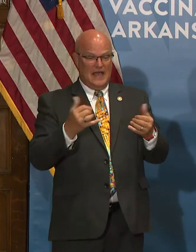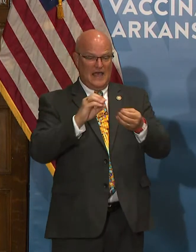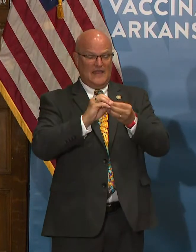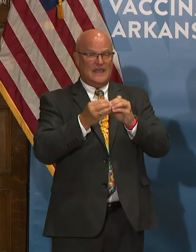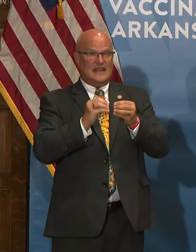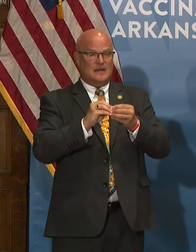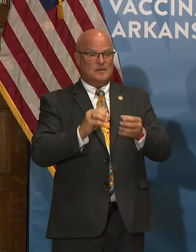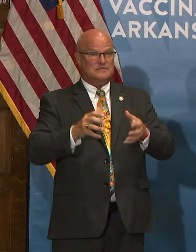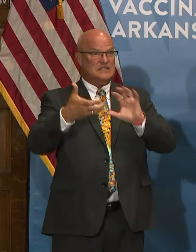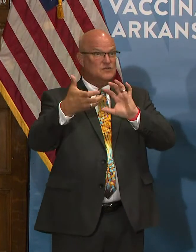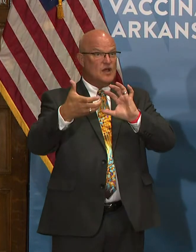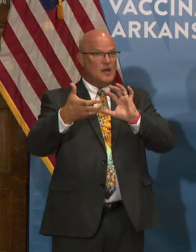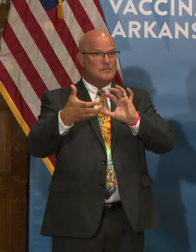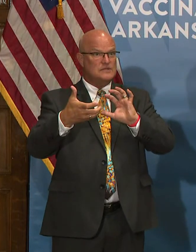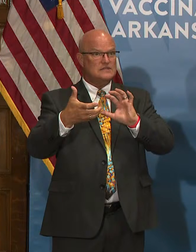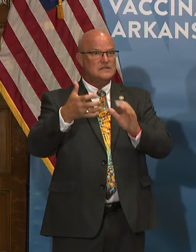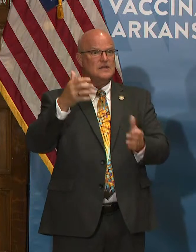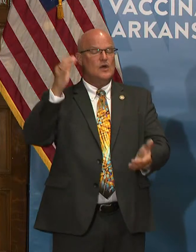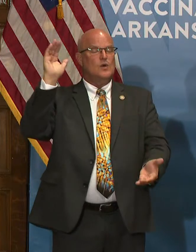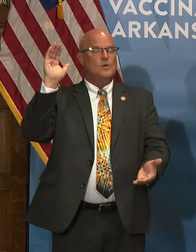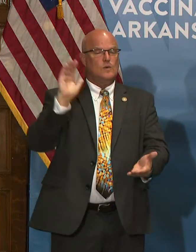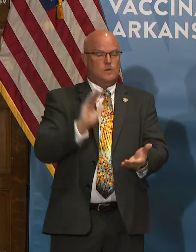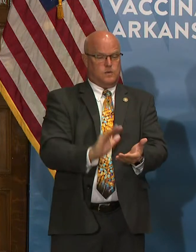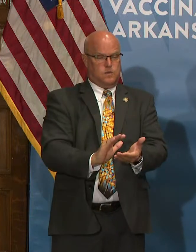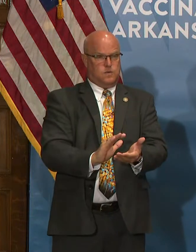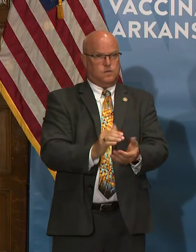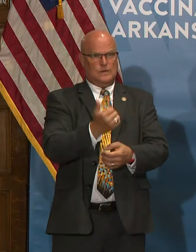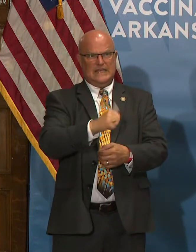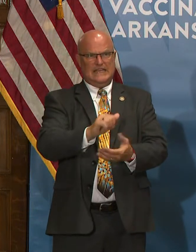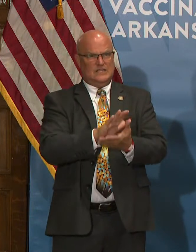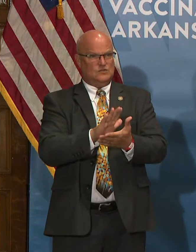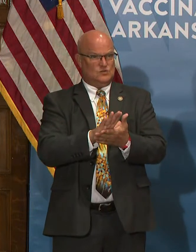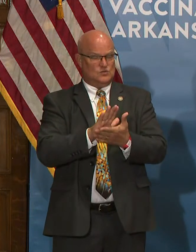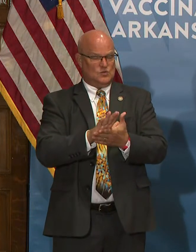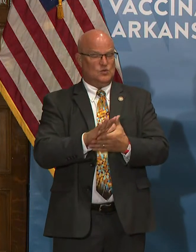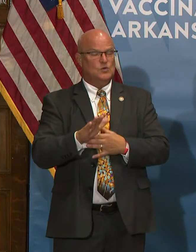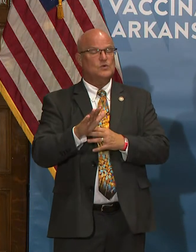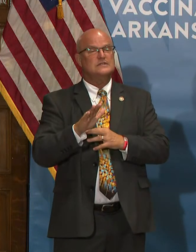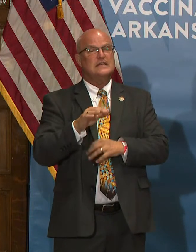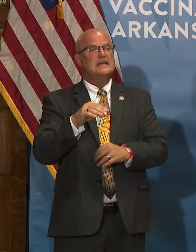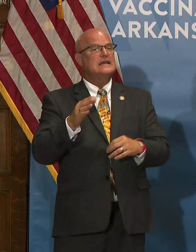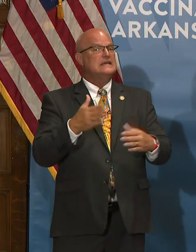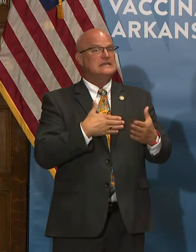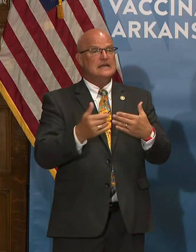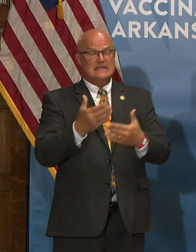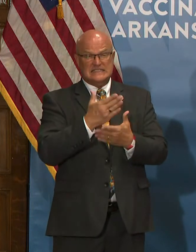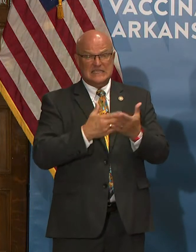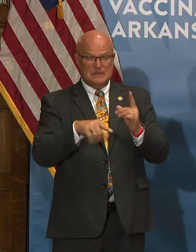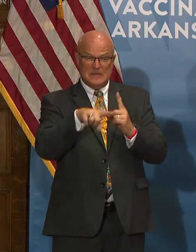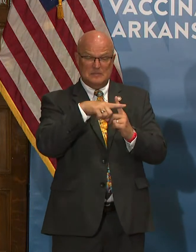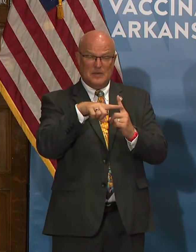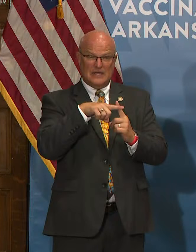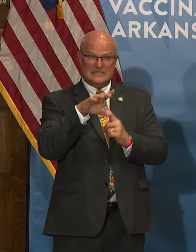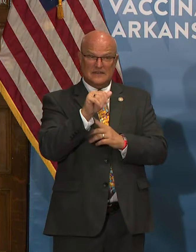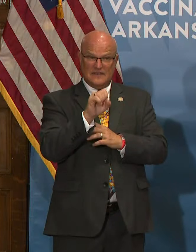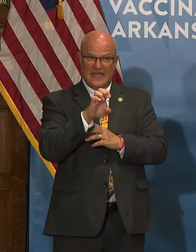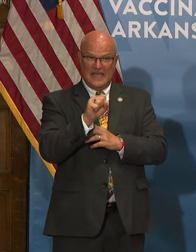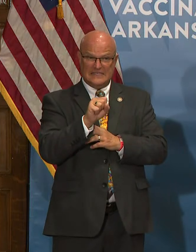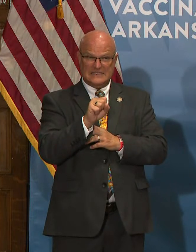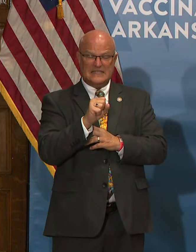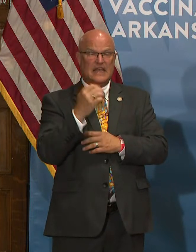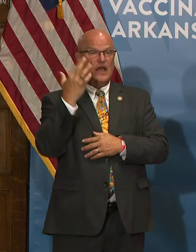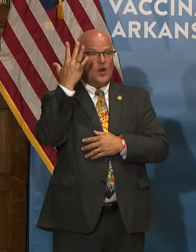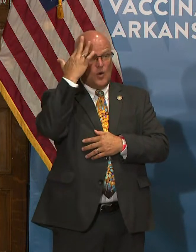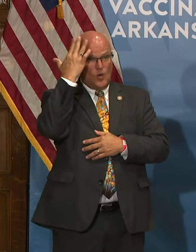of disruptions is significantly lower in many schools in spite of some of the positive cases, and that's